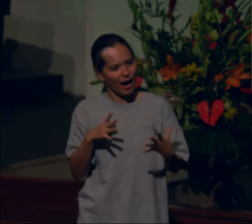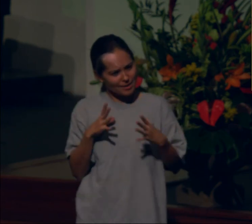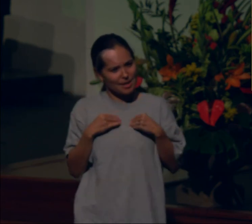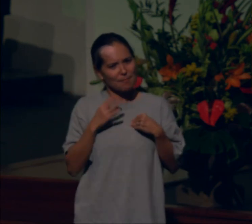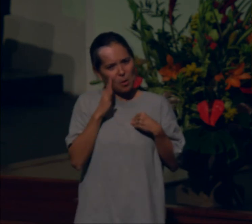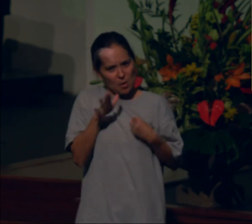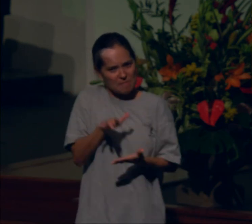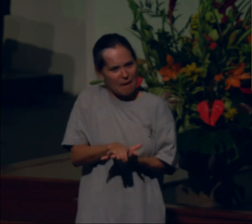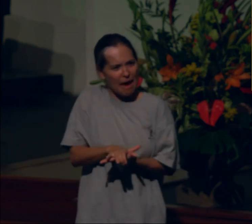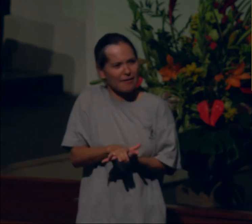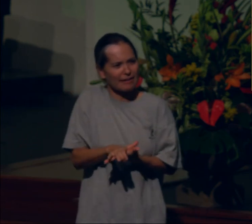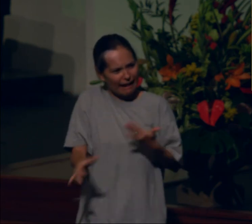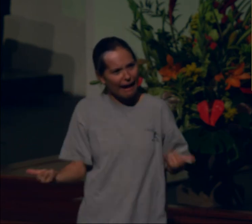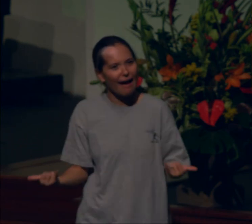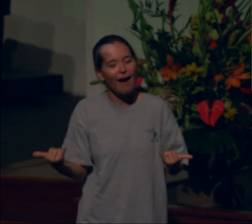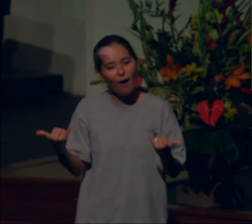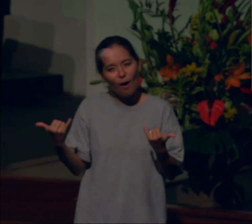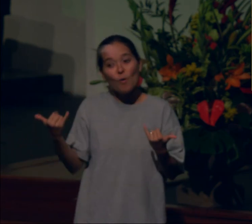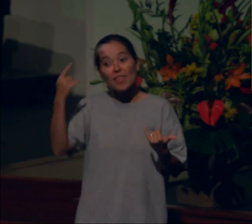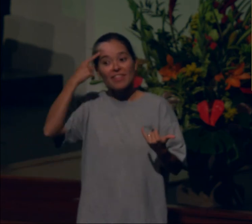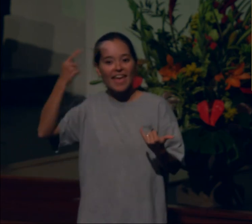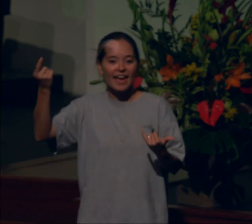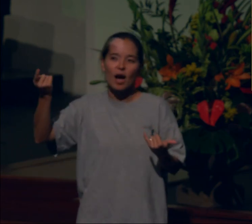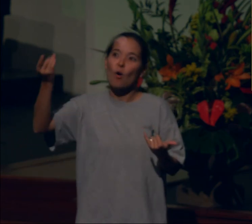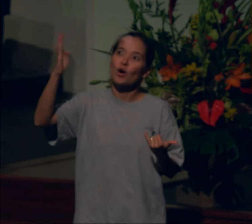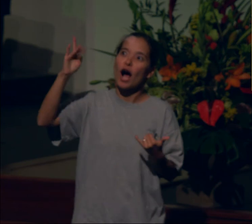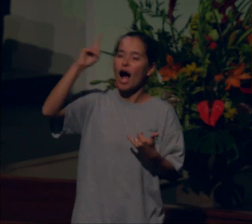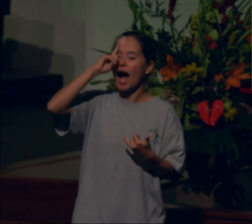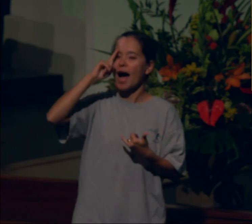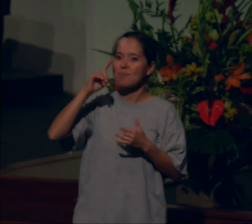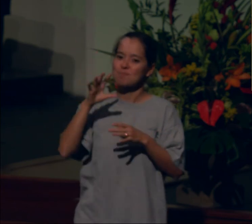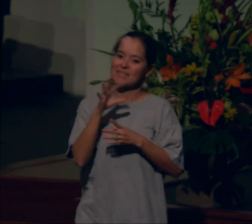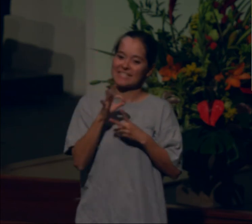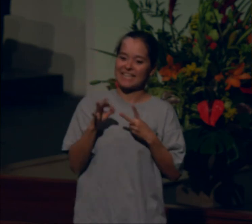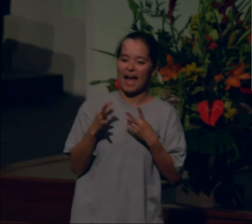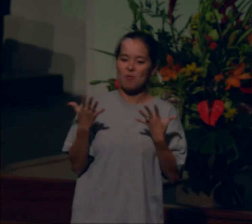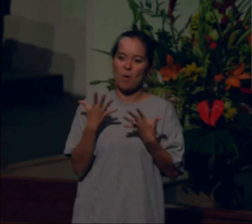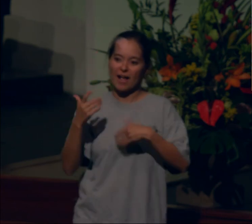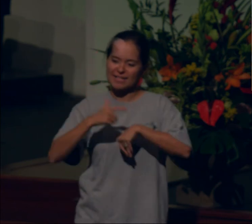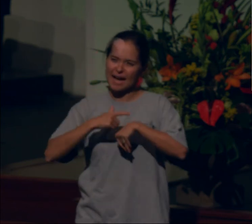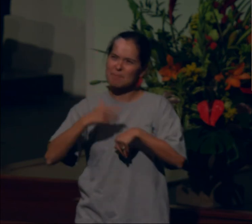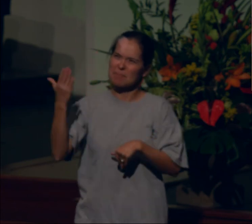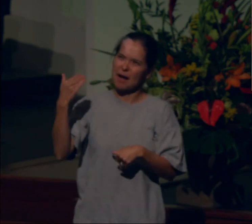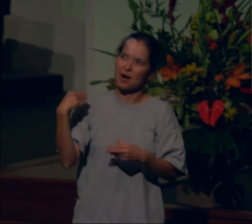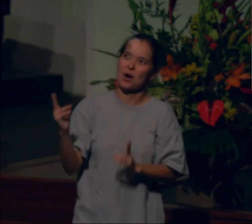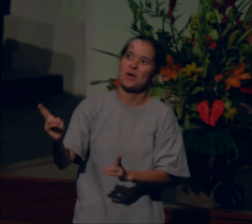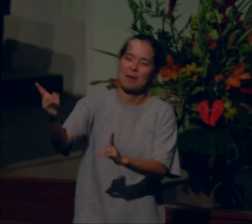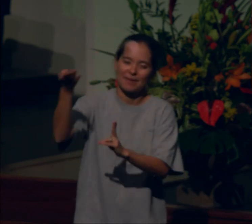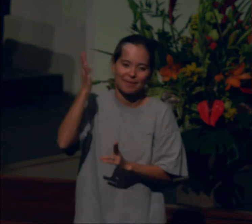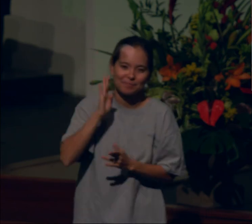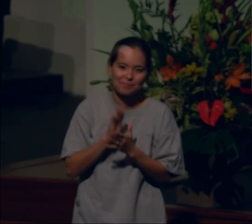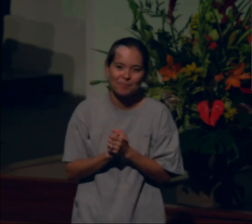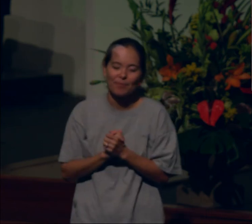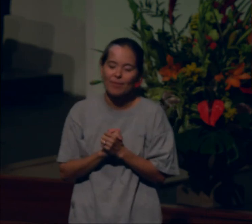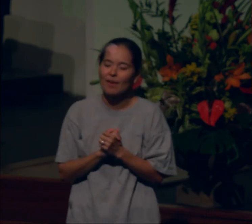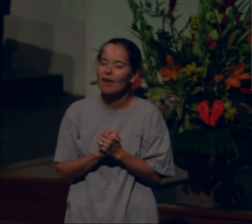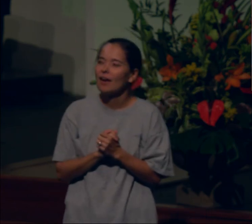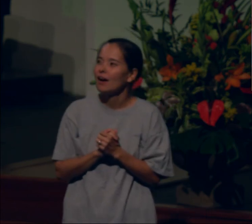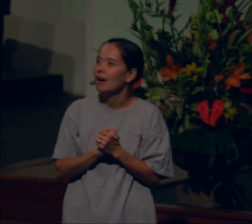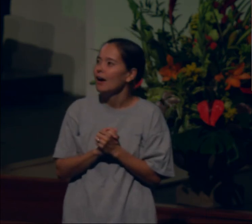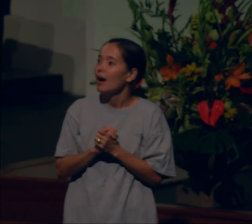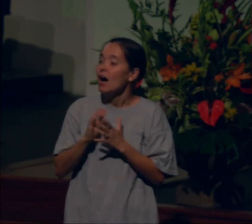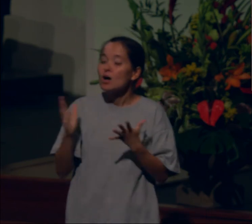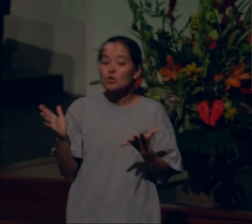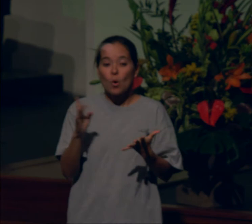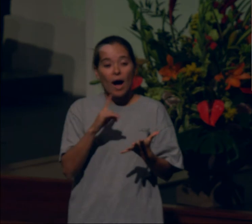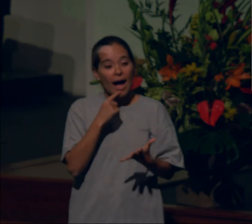Because don't we do that? We think God's a la carte, right? We can pick what we want and leave what we don't want. And so I literally